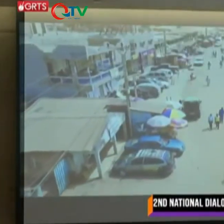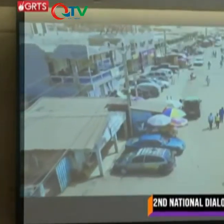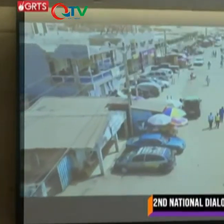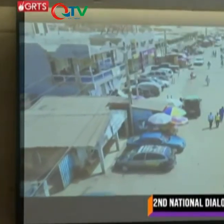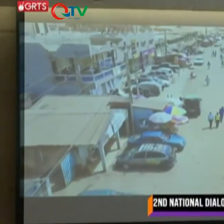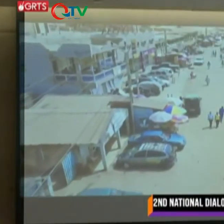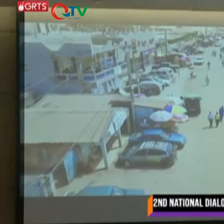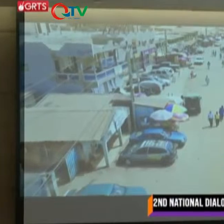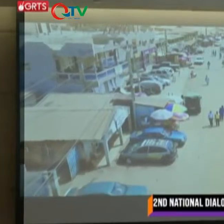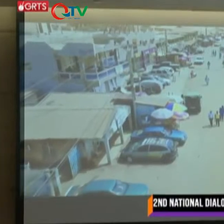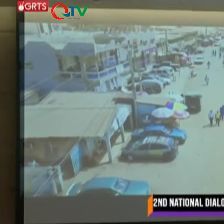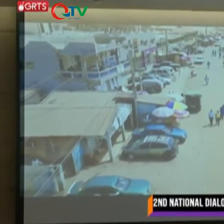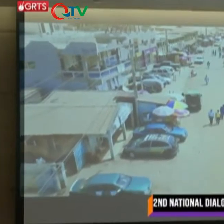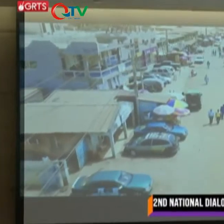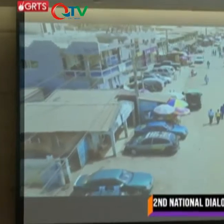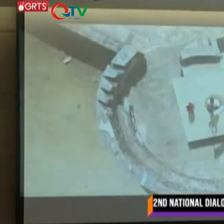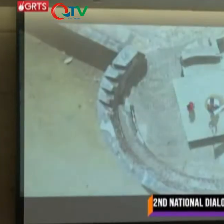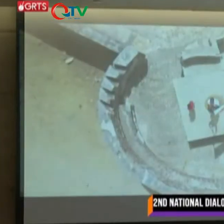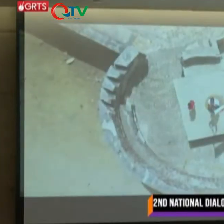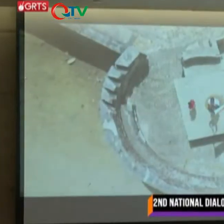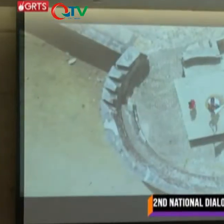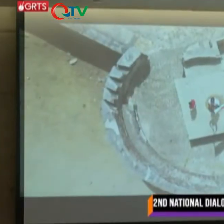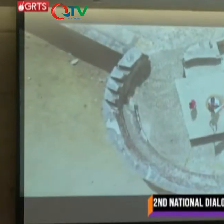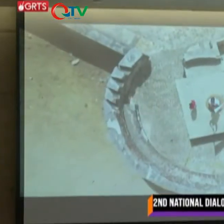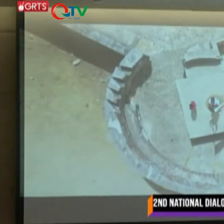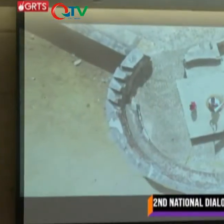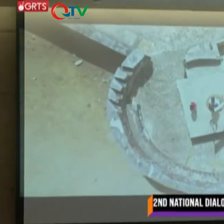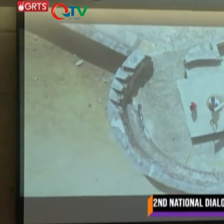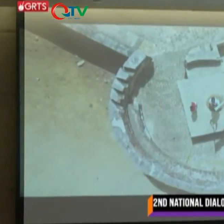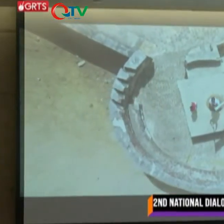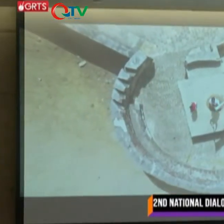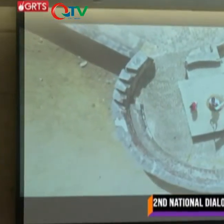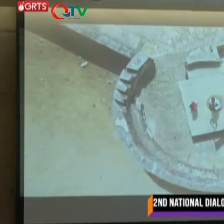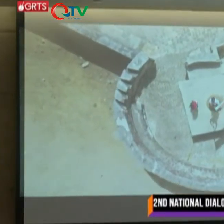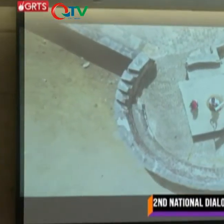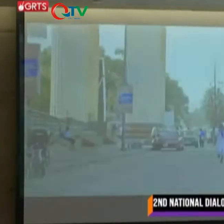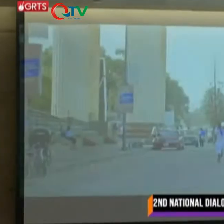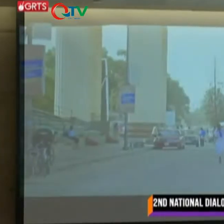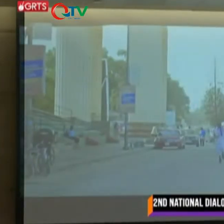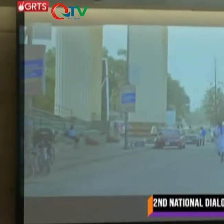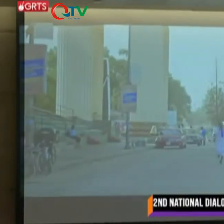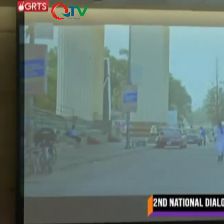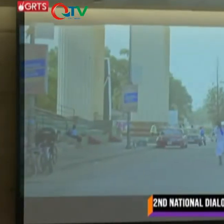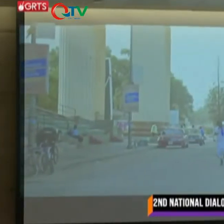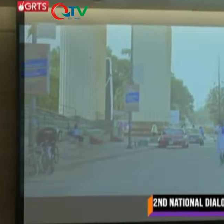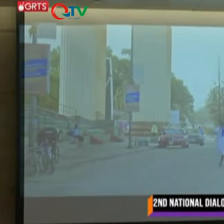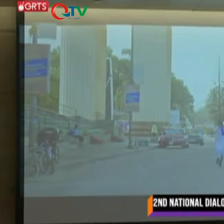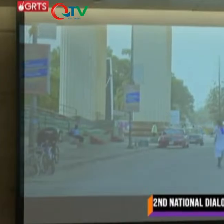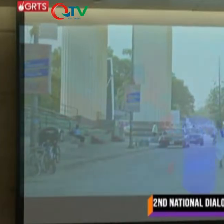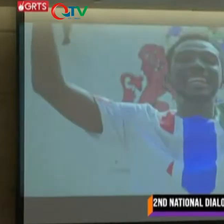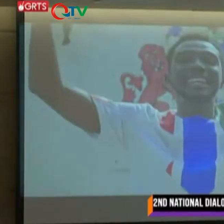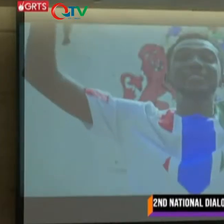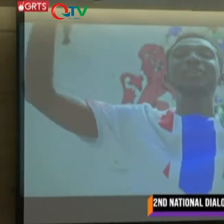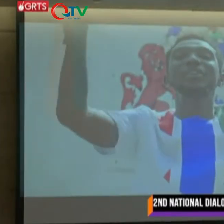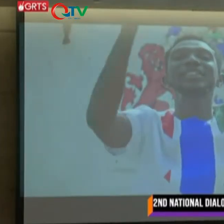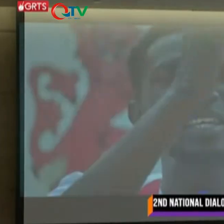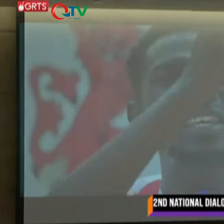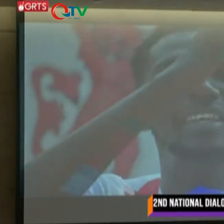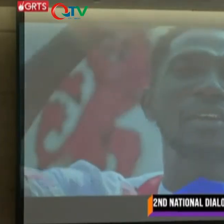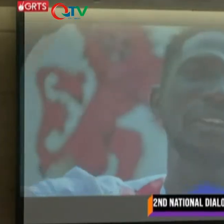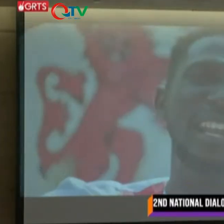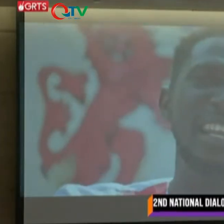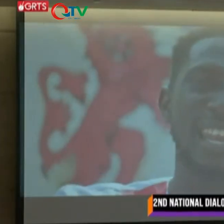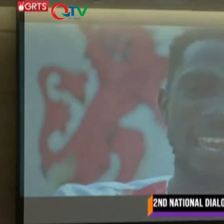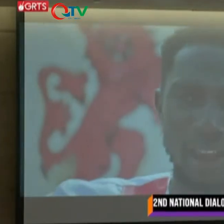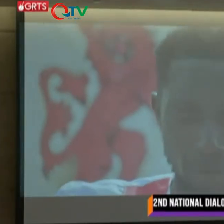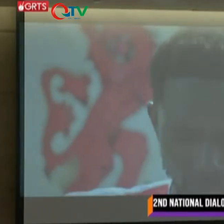and development. Lingway tayo muna din. Hindi kita on and ligi, this on Timmy,